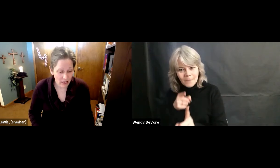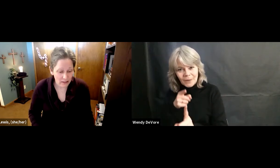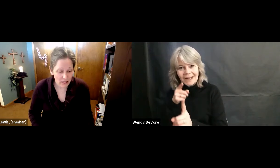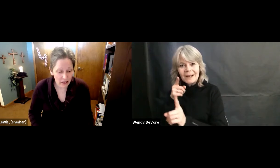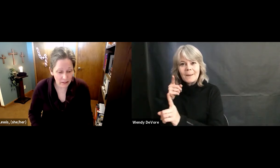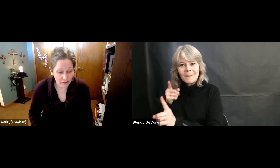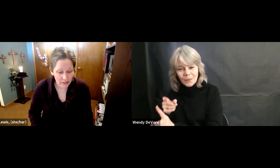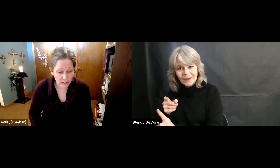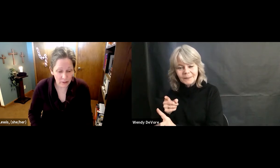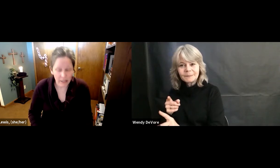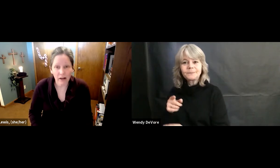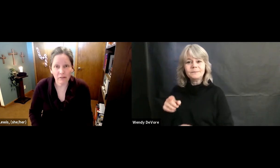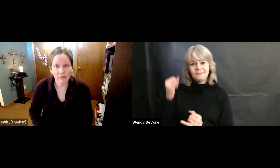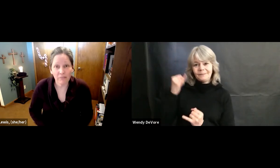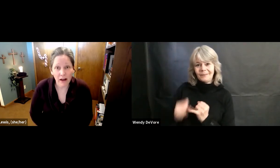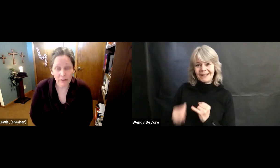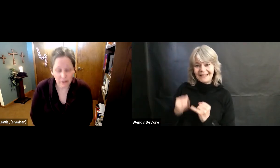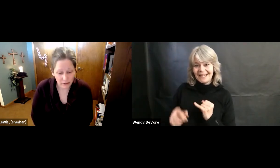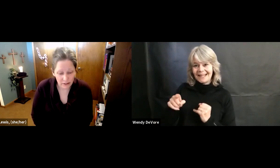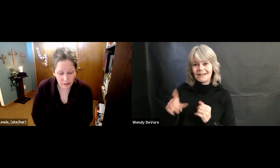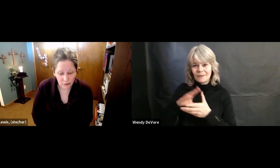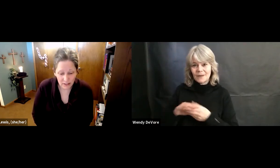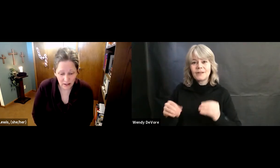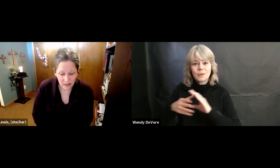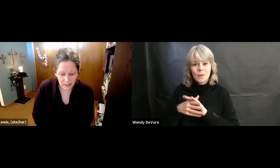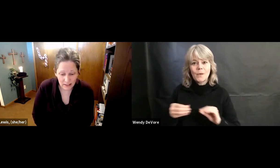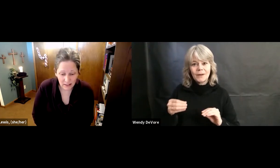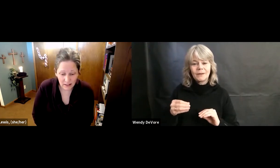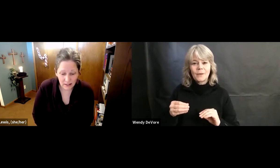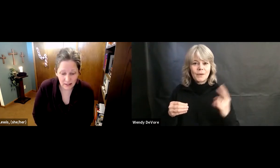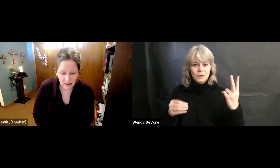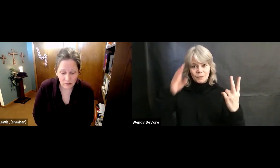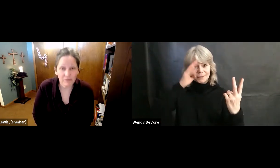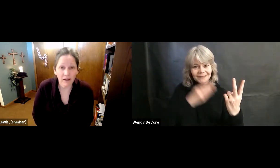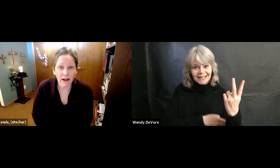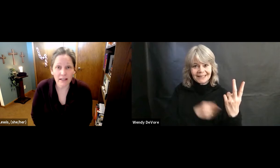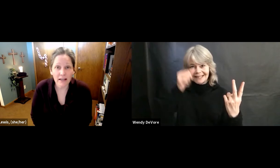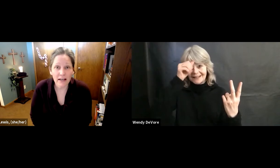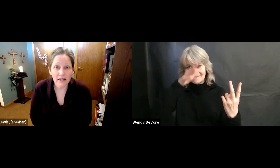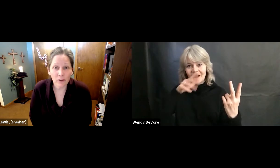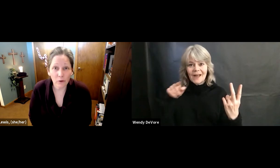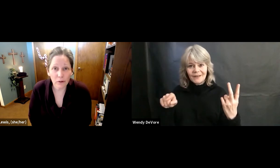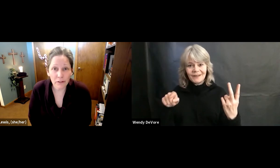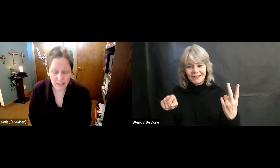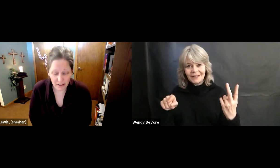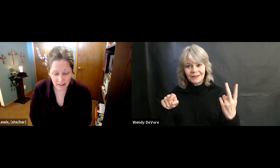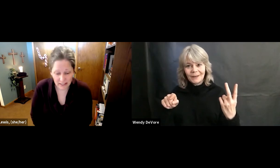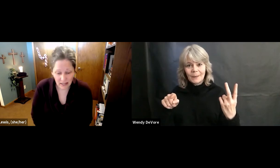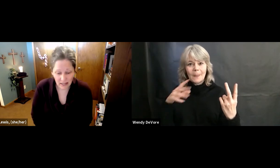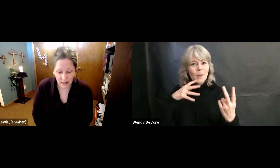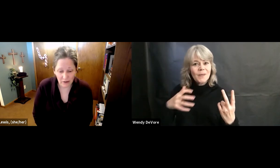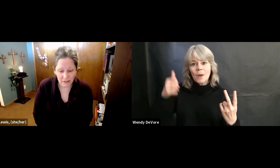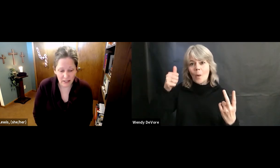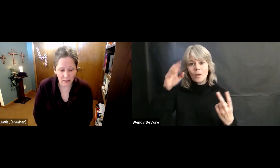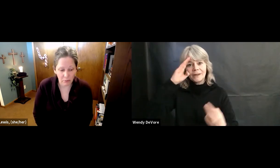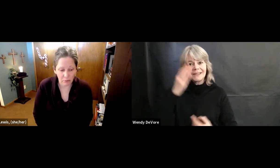And at the end of the story of the father with the two sons, we find the older son